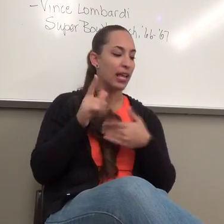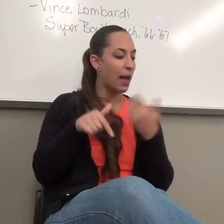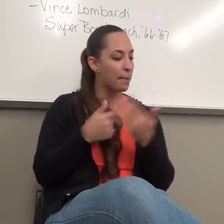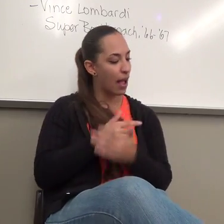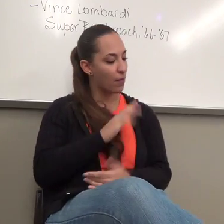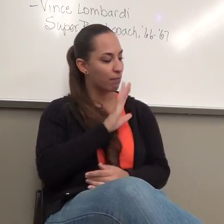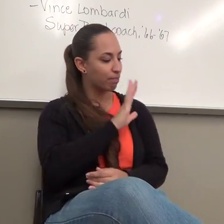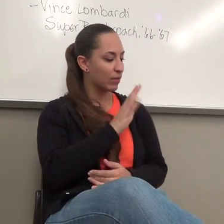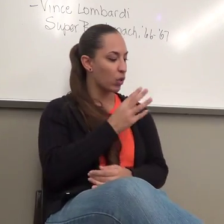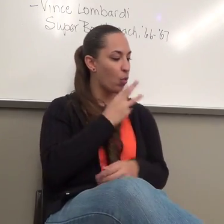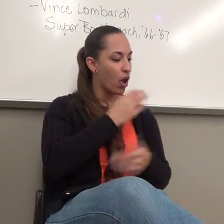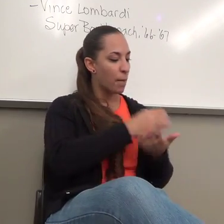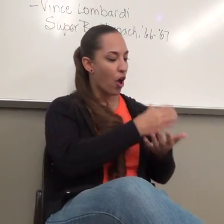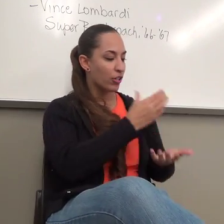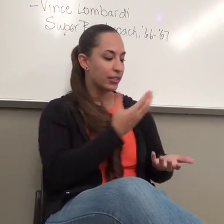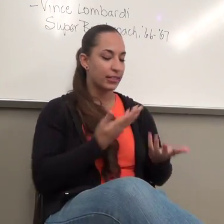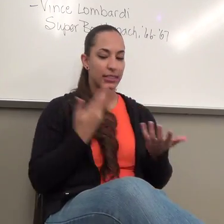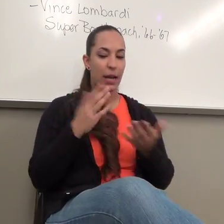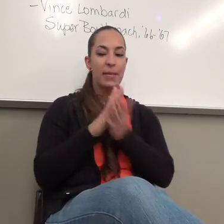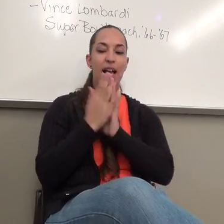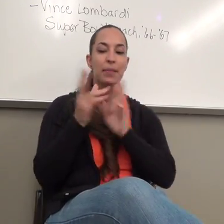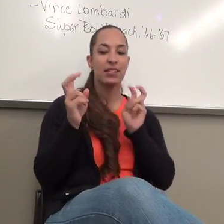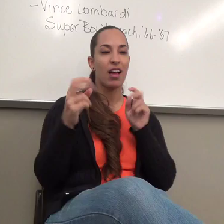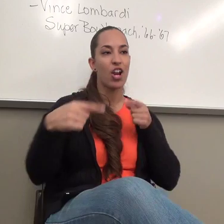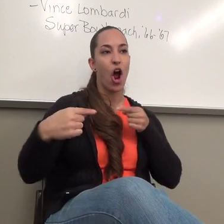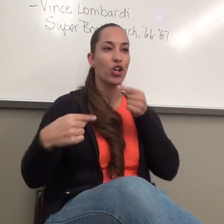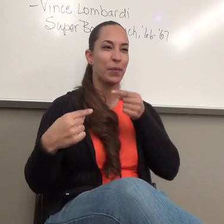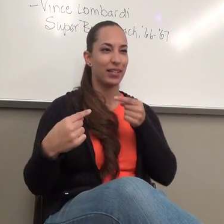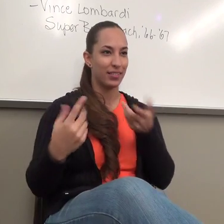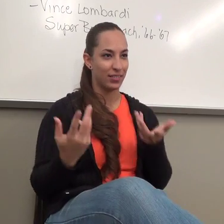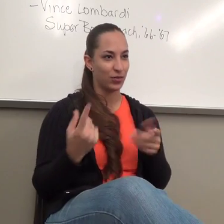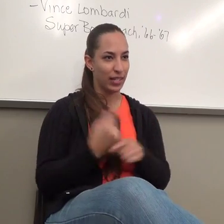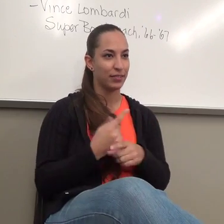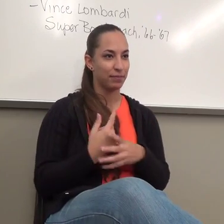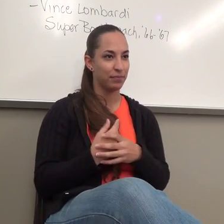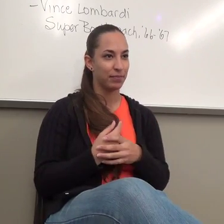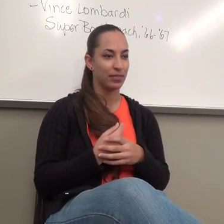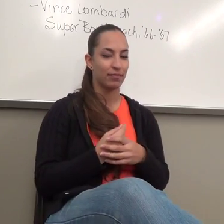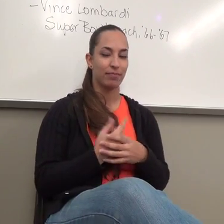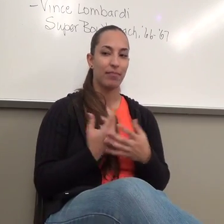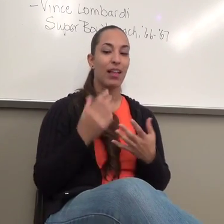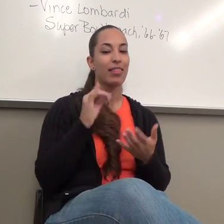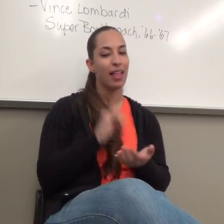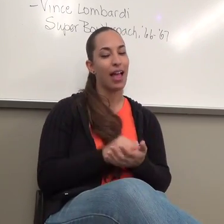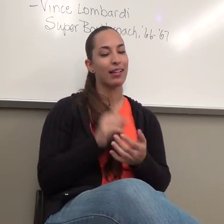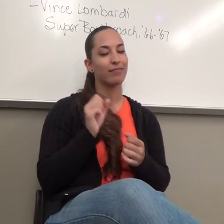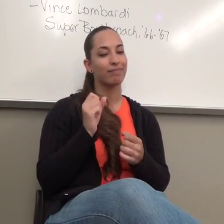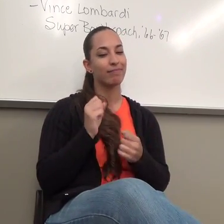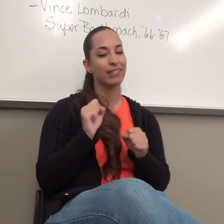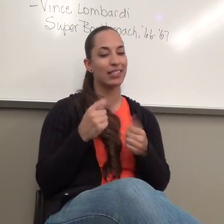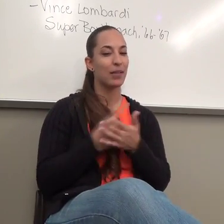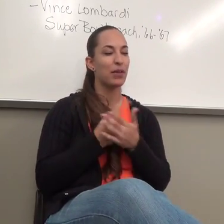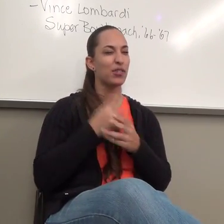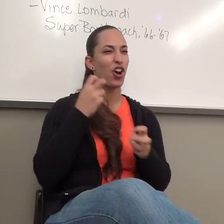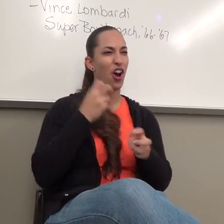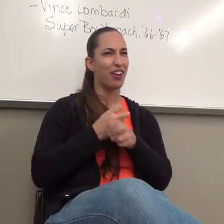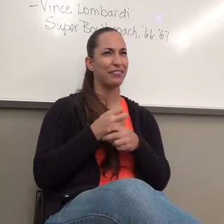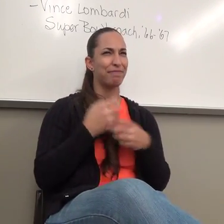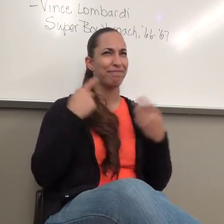that becomes an argument. And that's kind of a hard thing to get your head around. What am I arguing about this